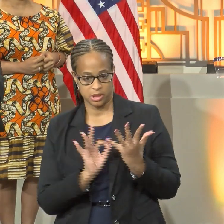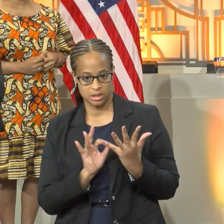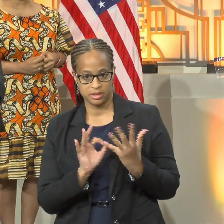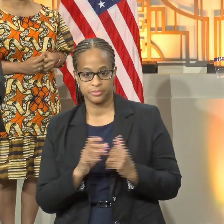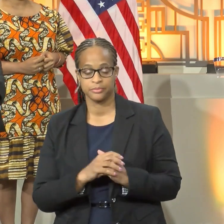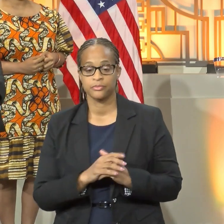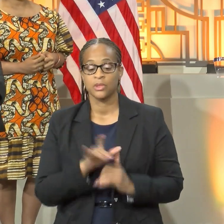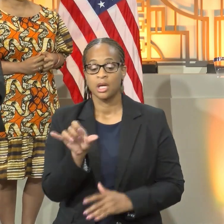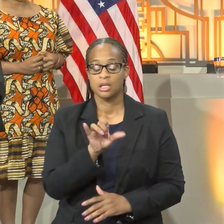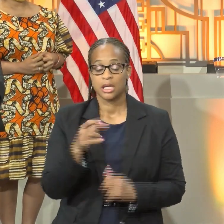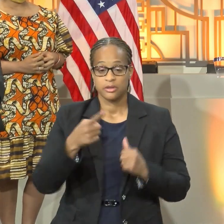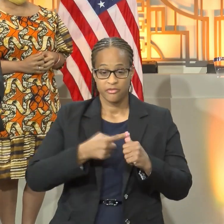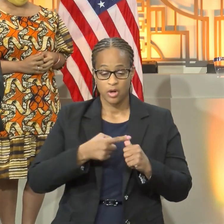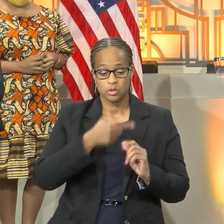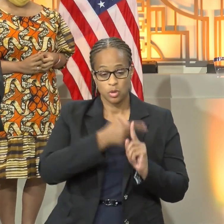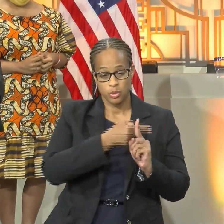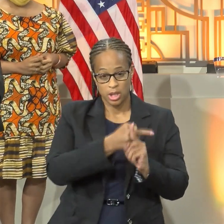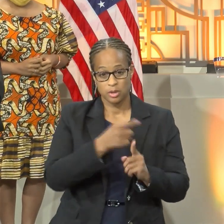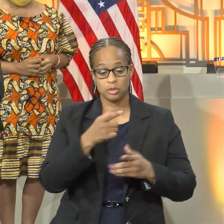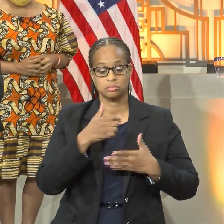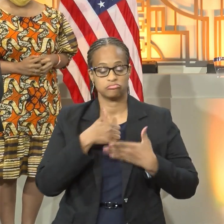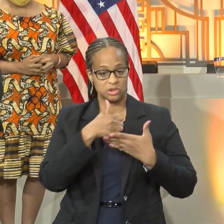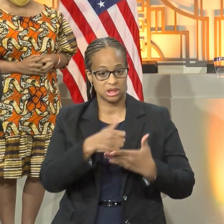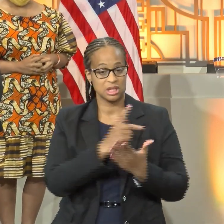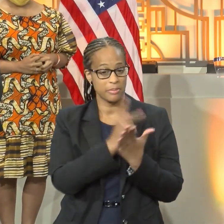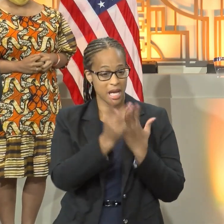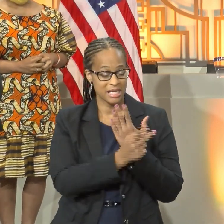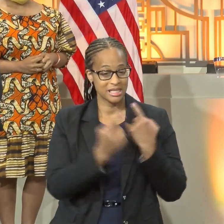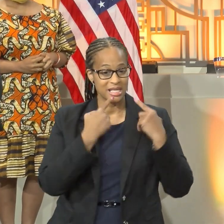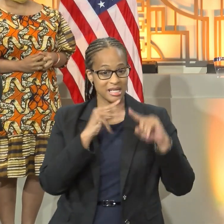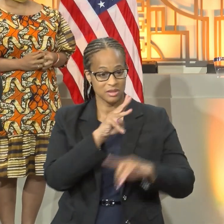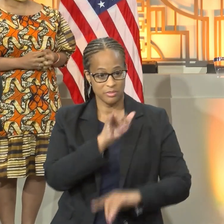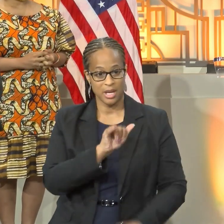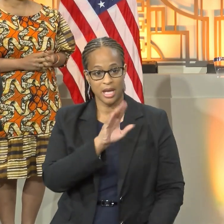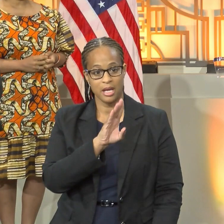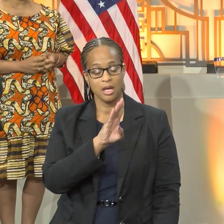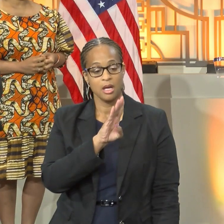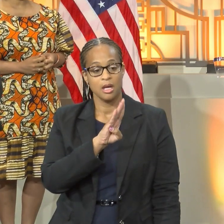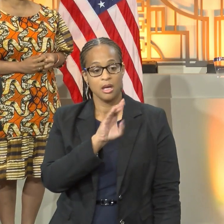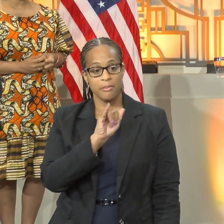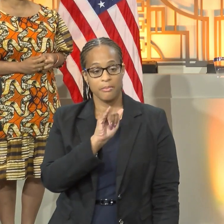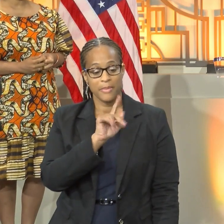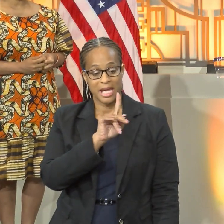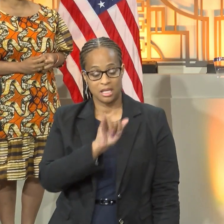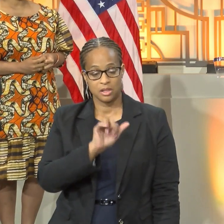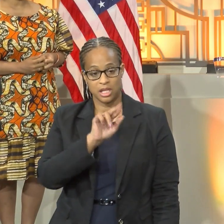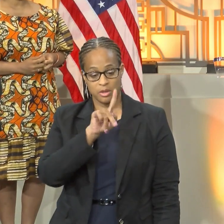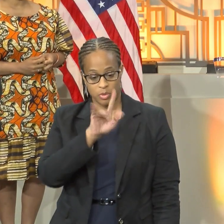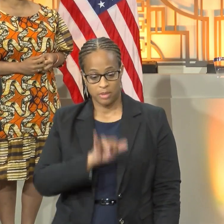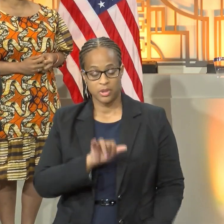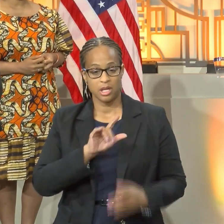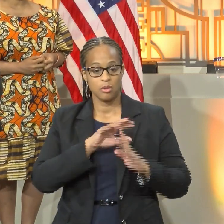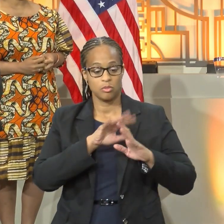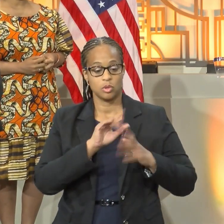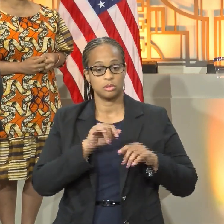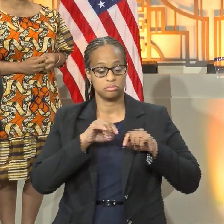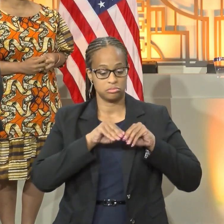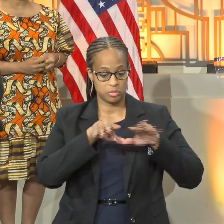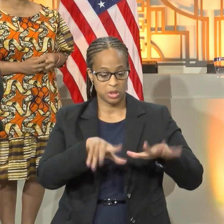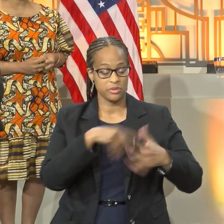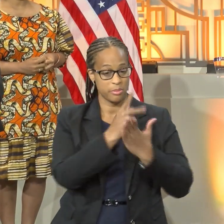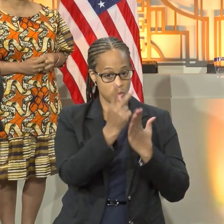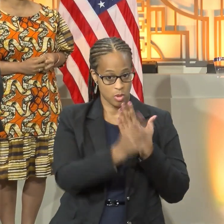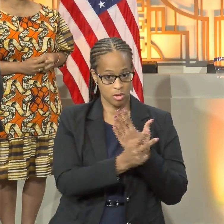first rental assistance package announced in May, Baker Ripley will administer the program working with landlords.